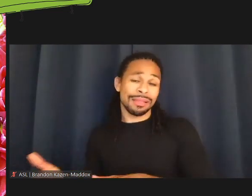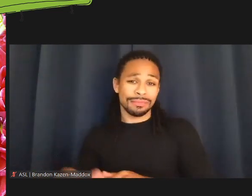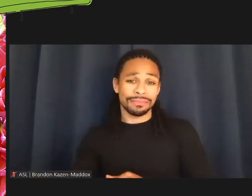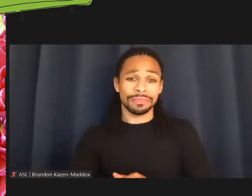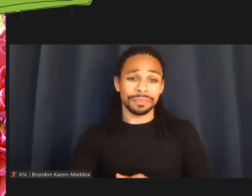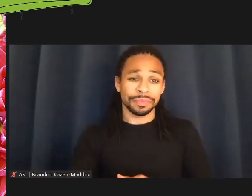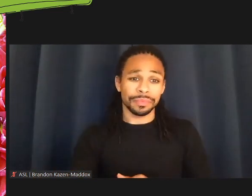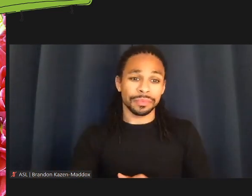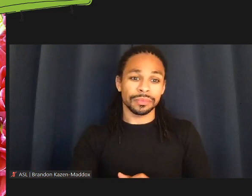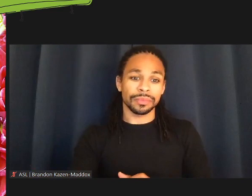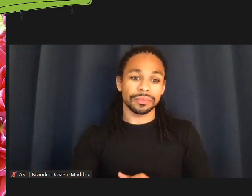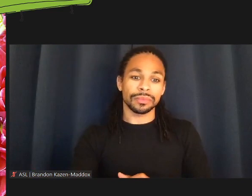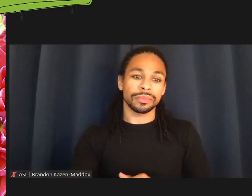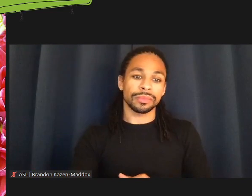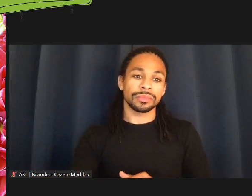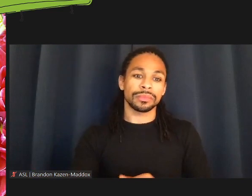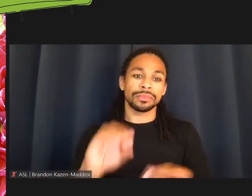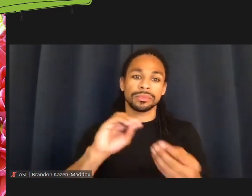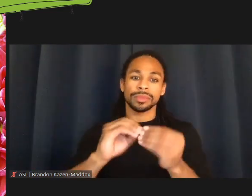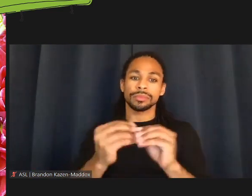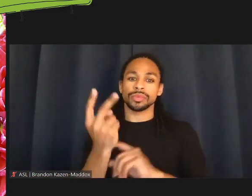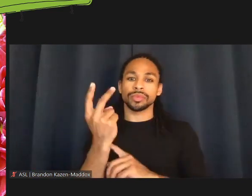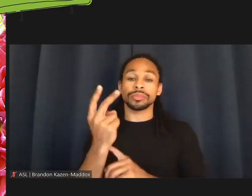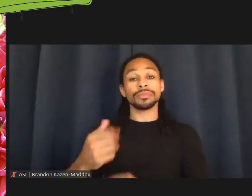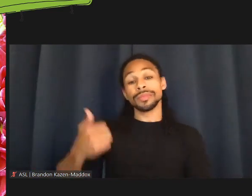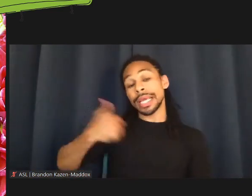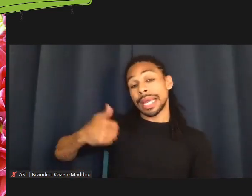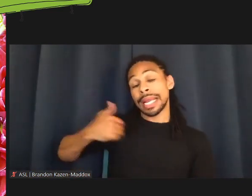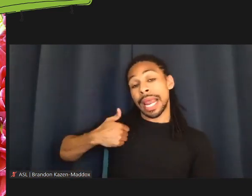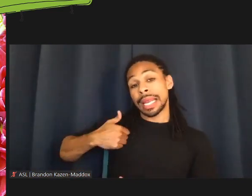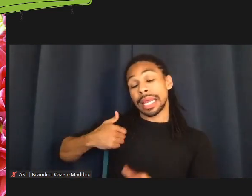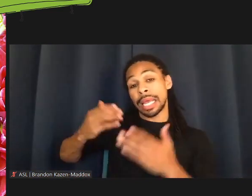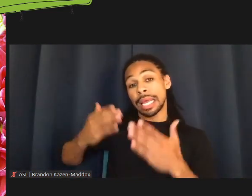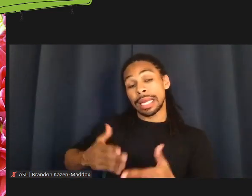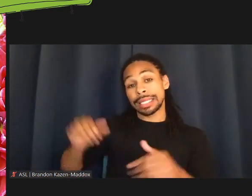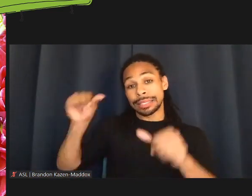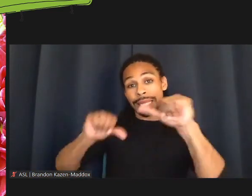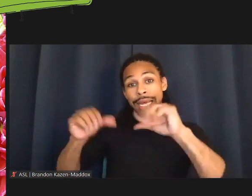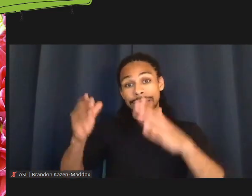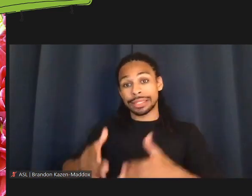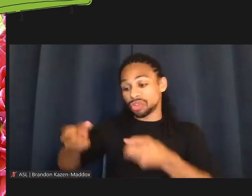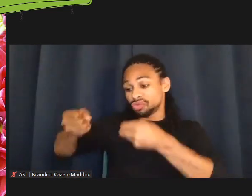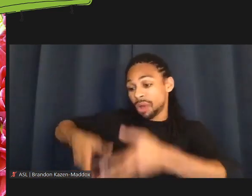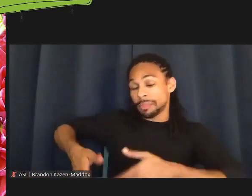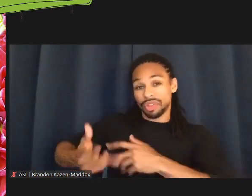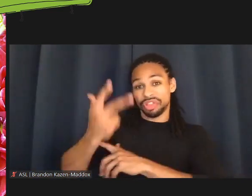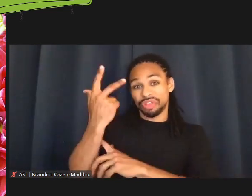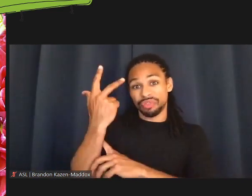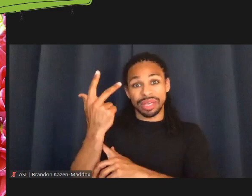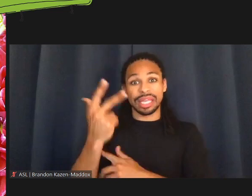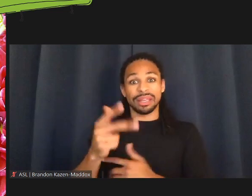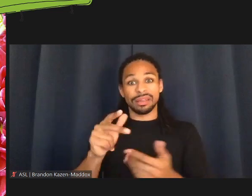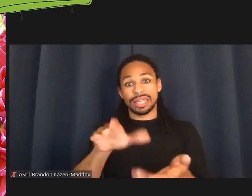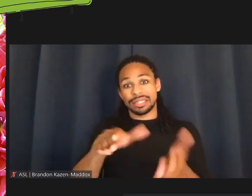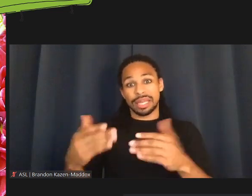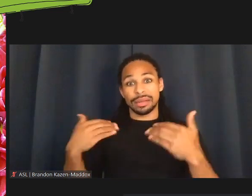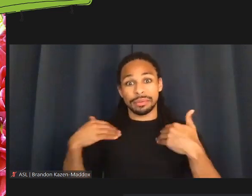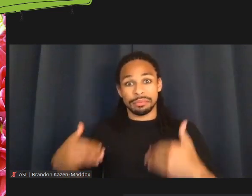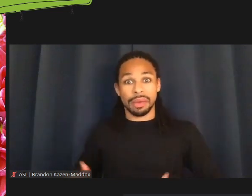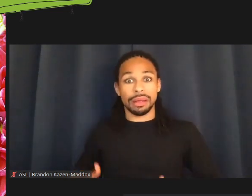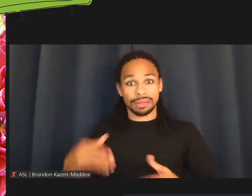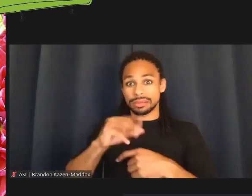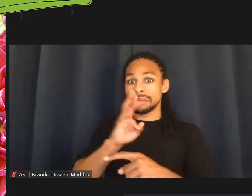A Canadian scientist dropped 3 carcasses in a body of salt water near Vancouver Island, British